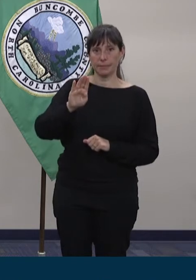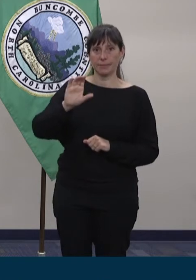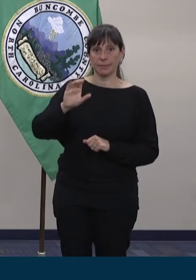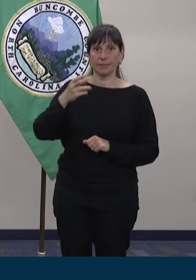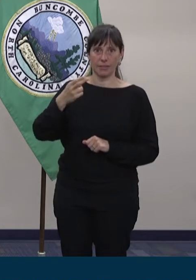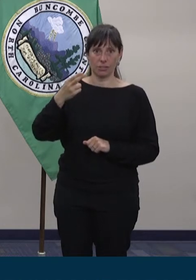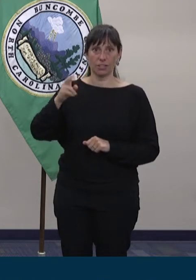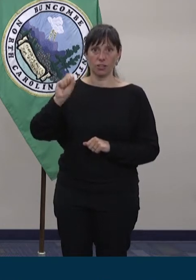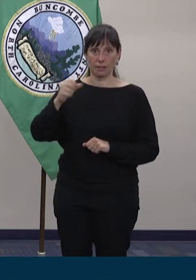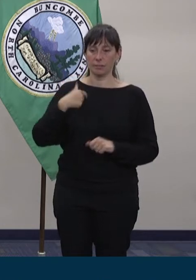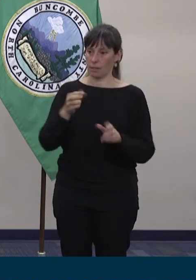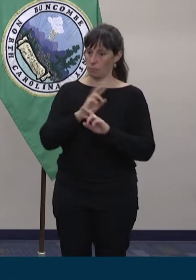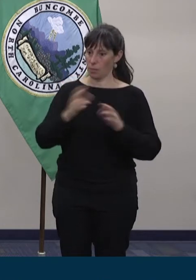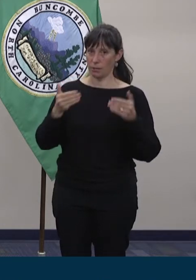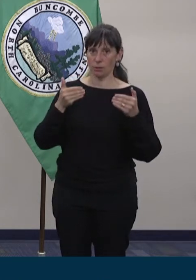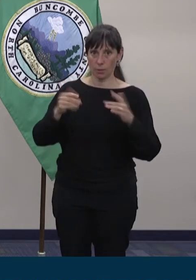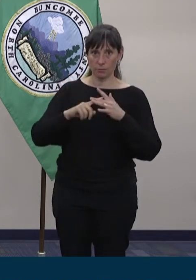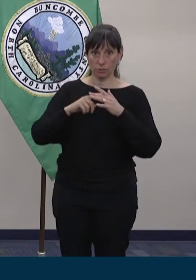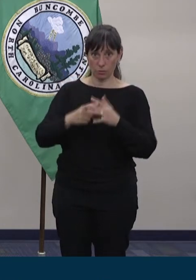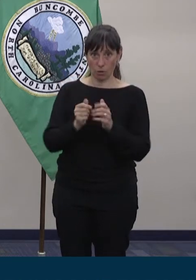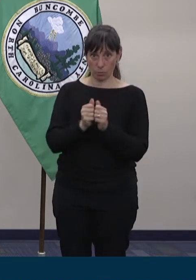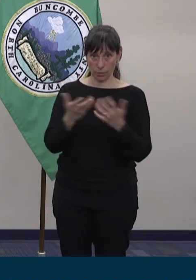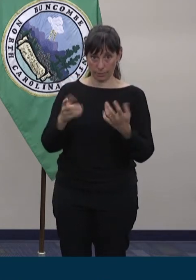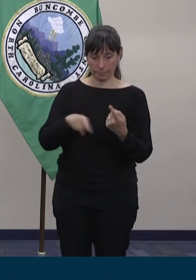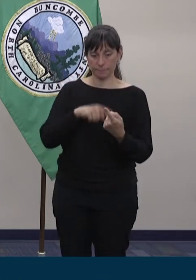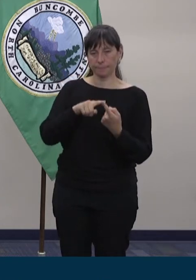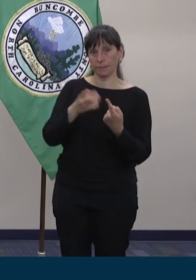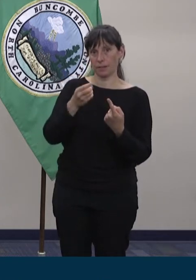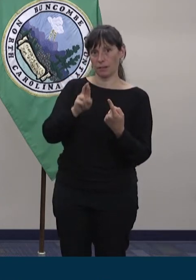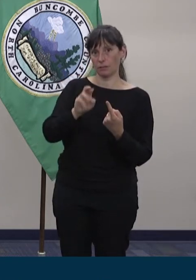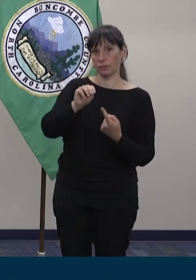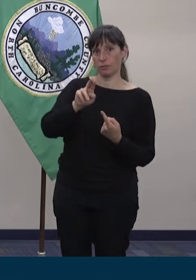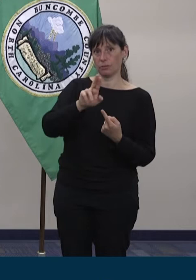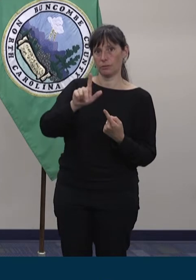BCHHS. Let's go ahead and get started with an update from Dr. Mullendor.